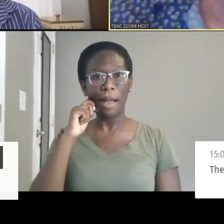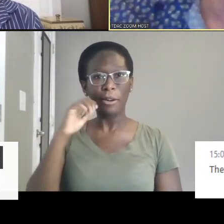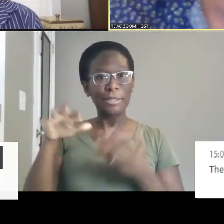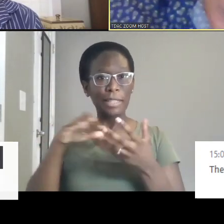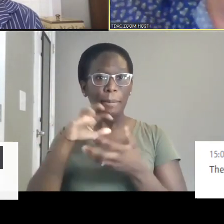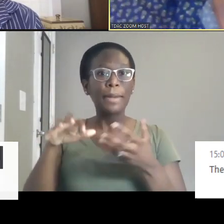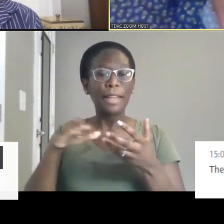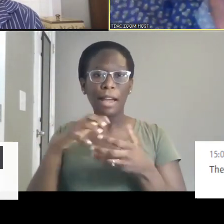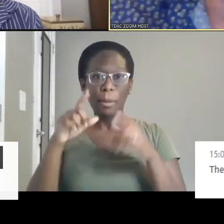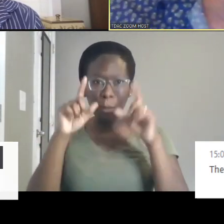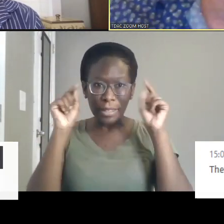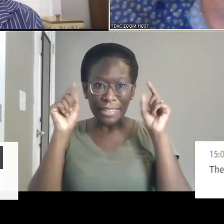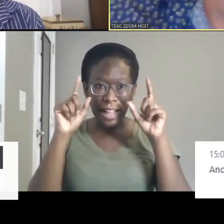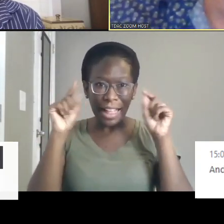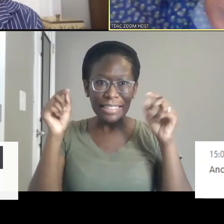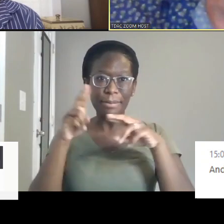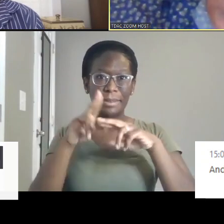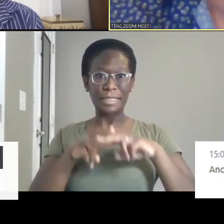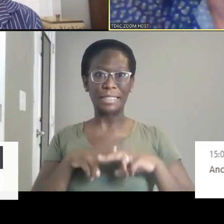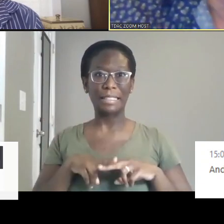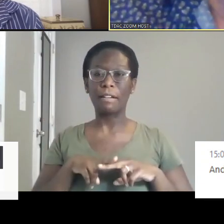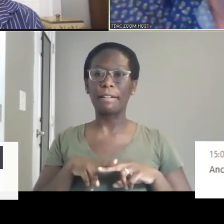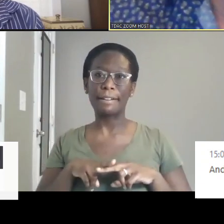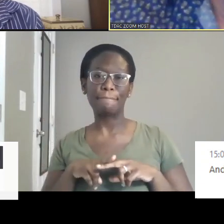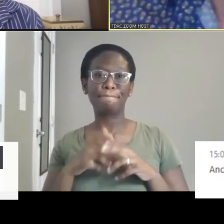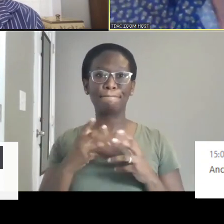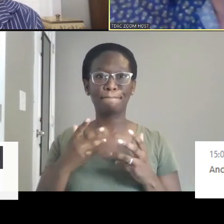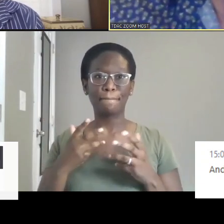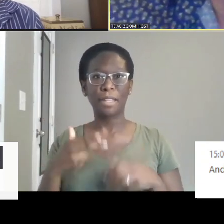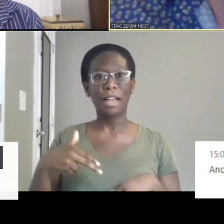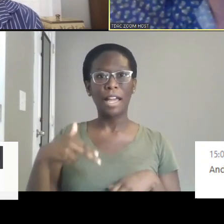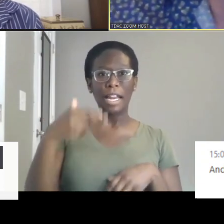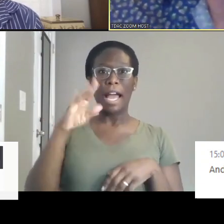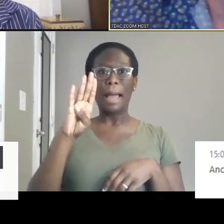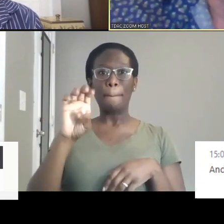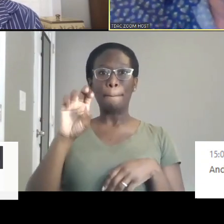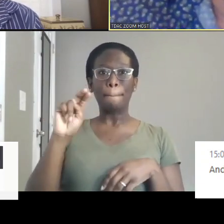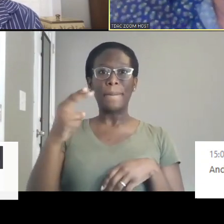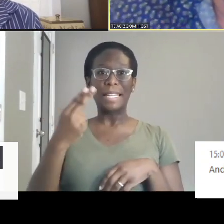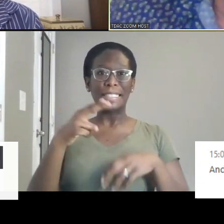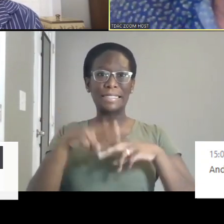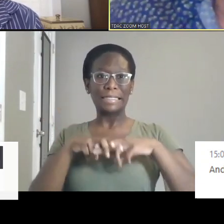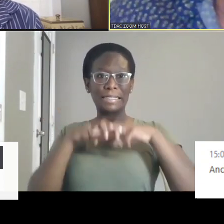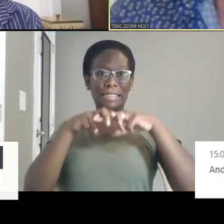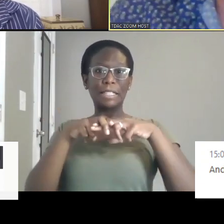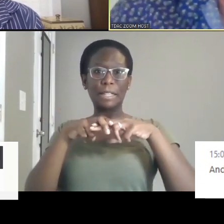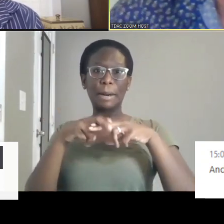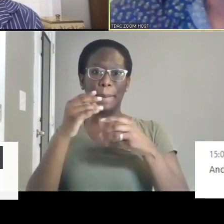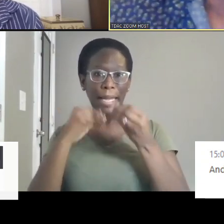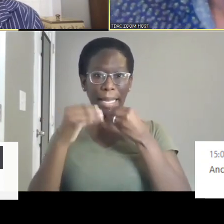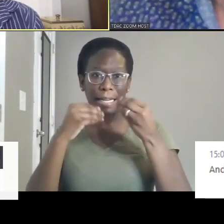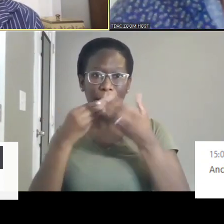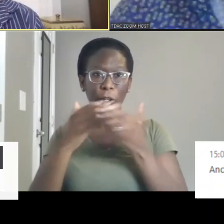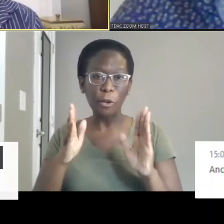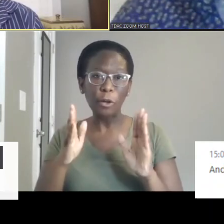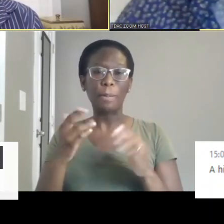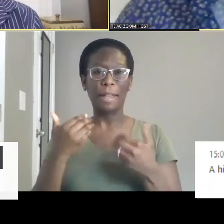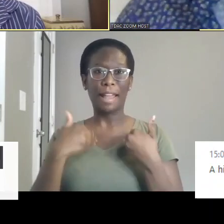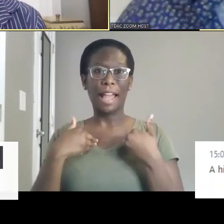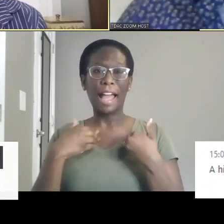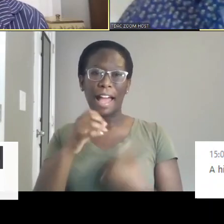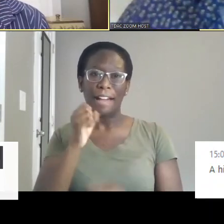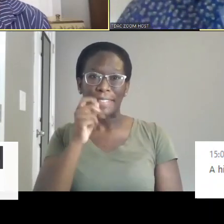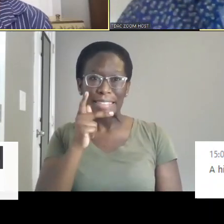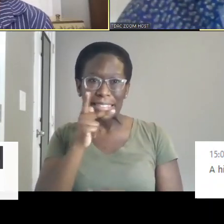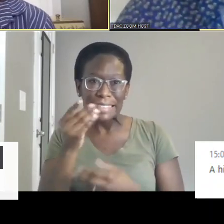glasses, and I'm sitting on a high back chair in my dining room with no snacks. So I can't